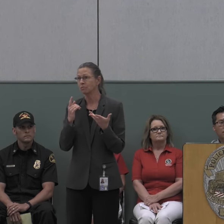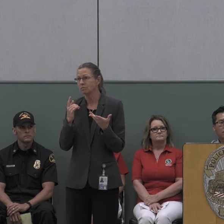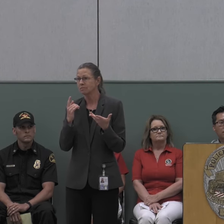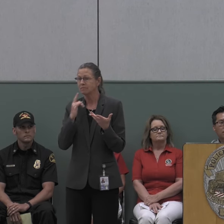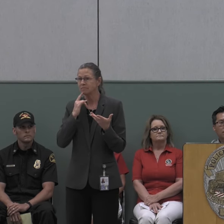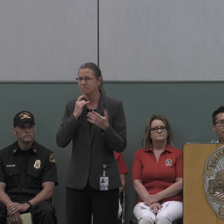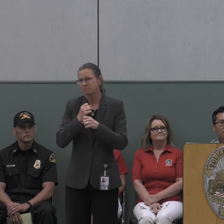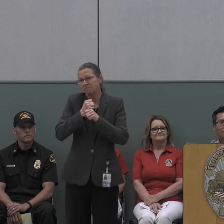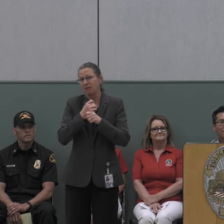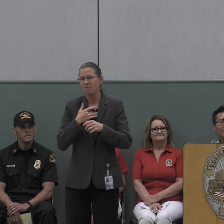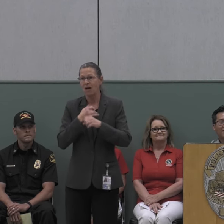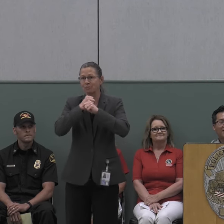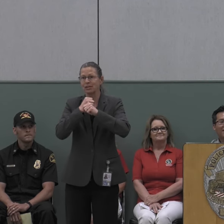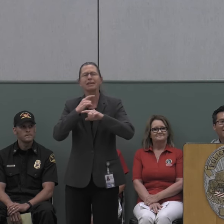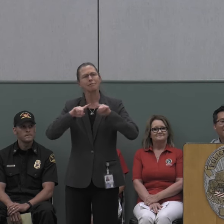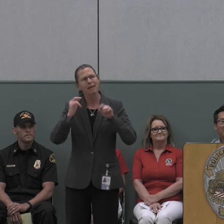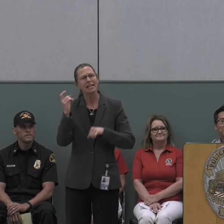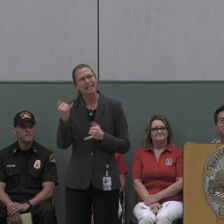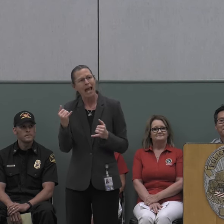house.